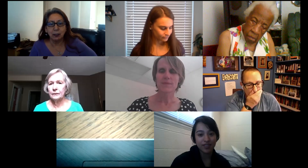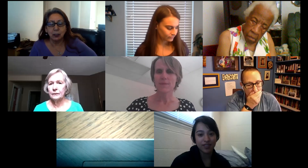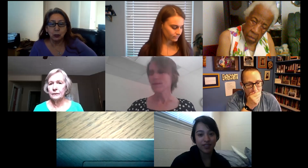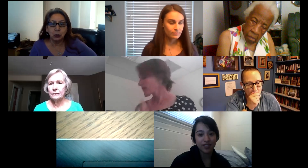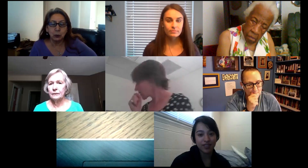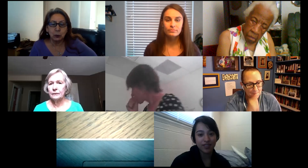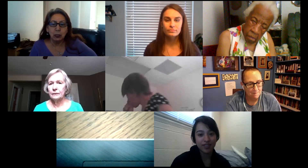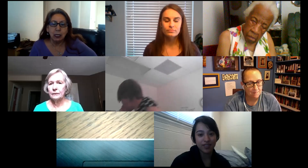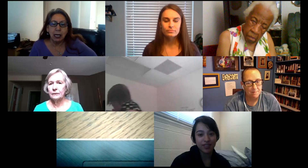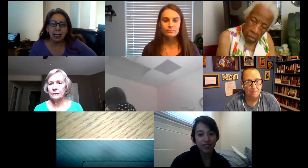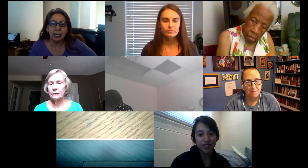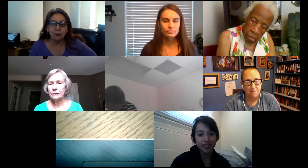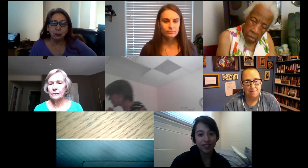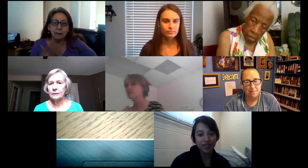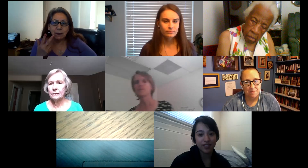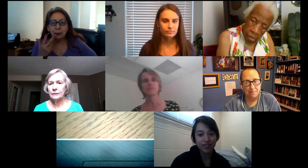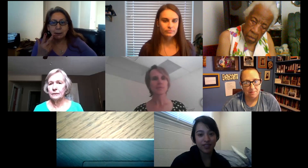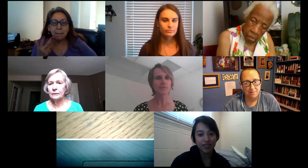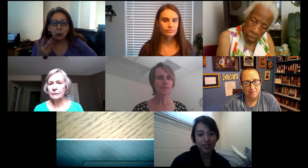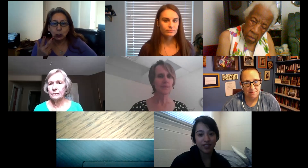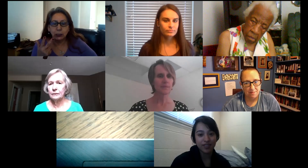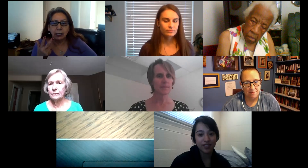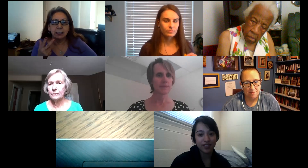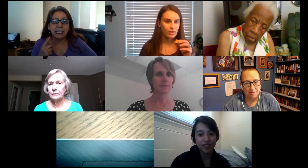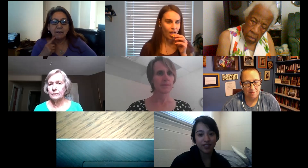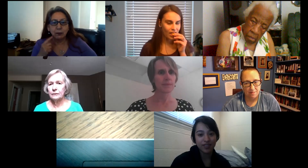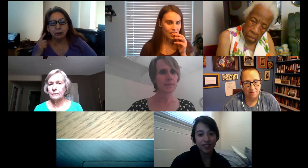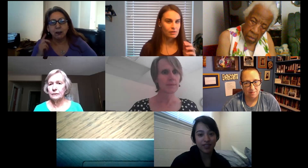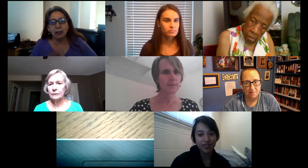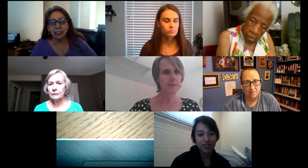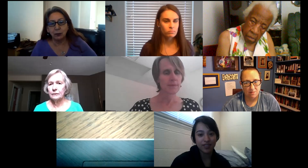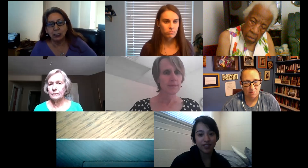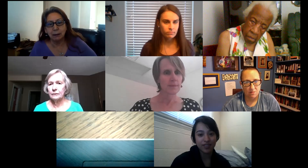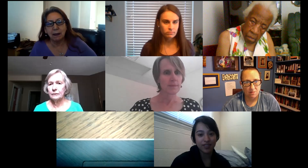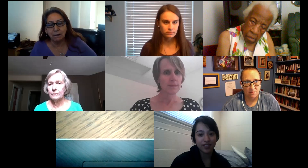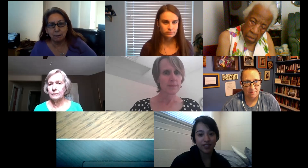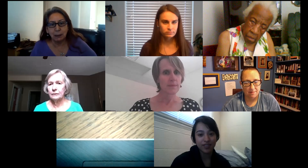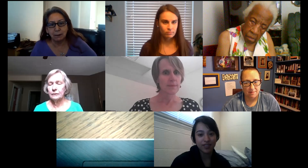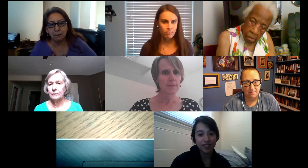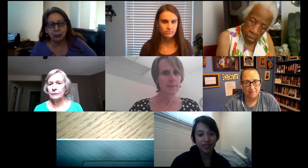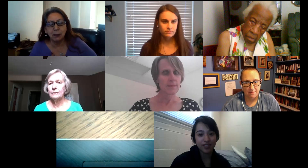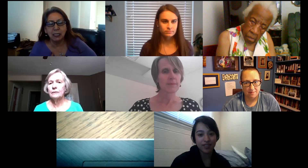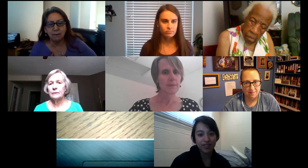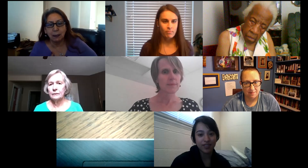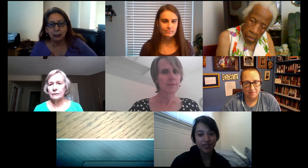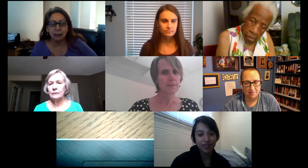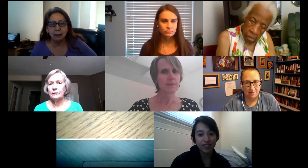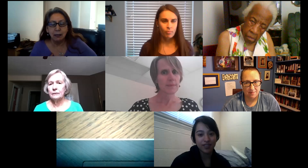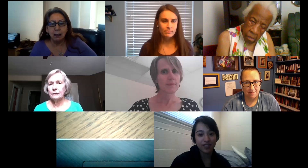due to I have 3 family members that are deaf or hard of hearing in my immediate family. When